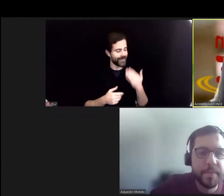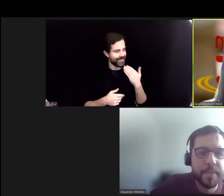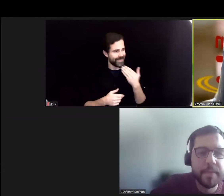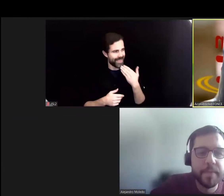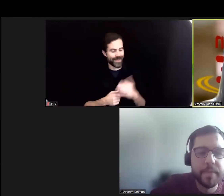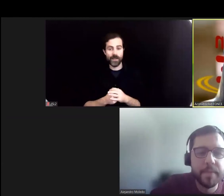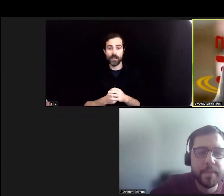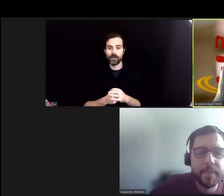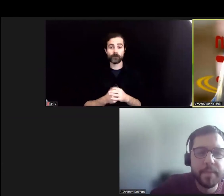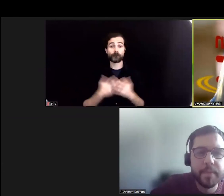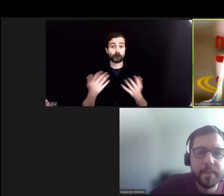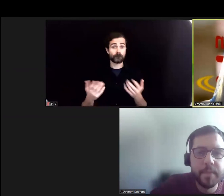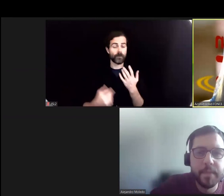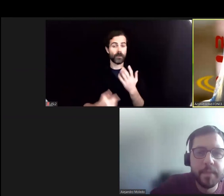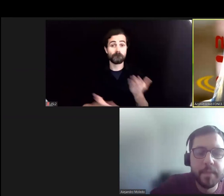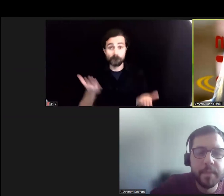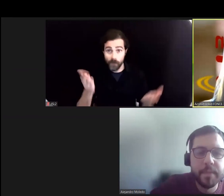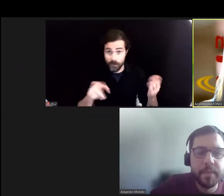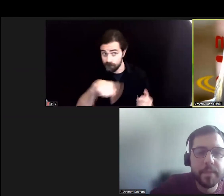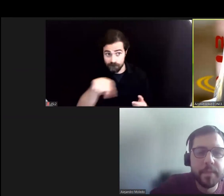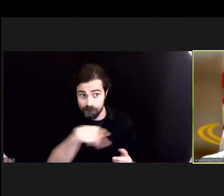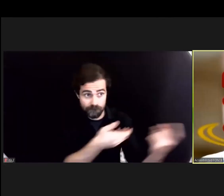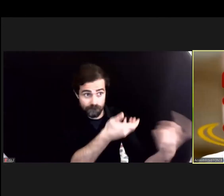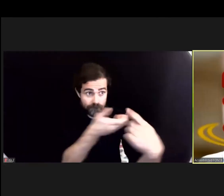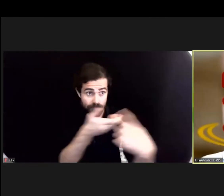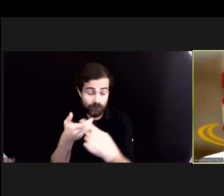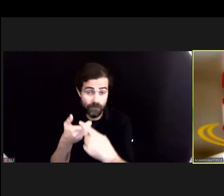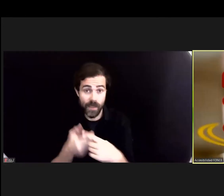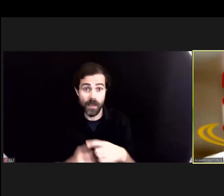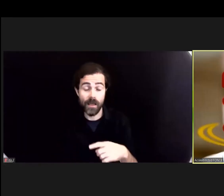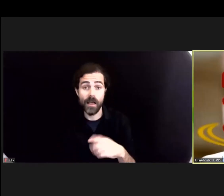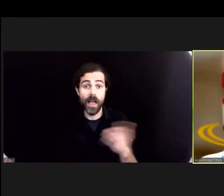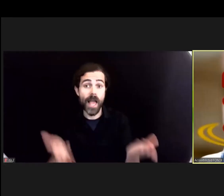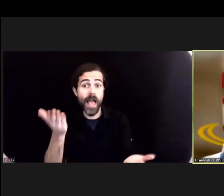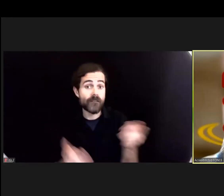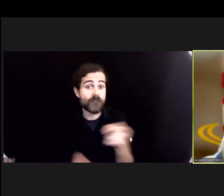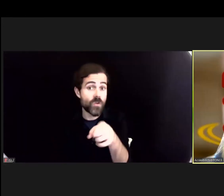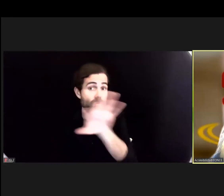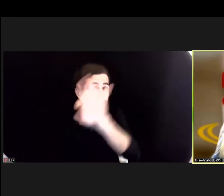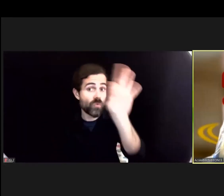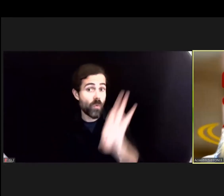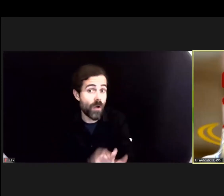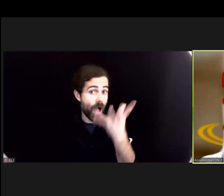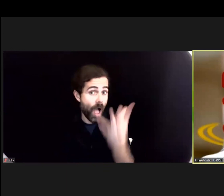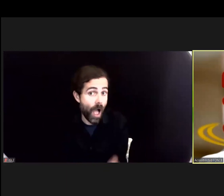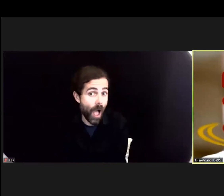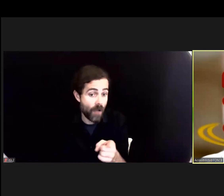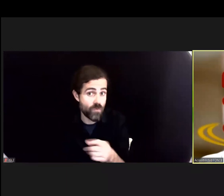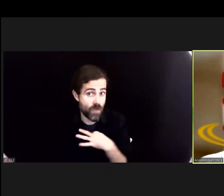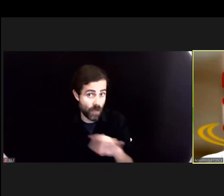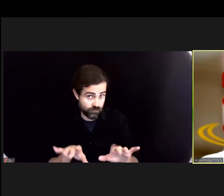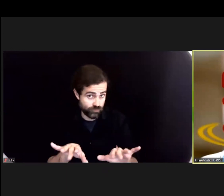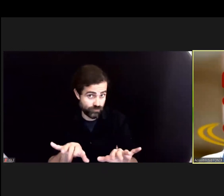all the assistants, if they have any other question, you can also write them right now in the chat. And we have also another